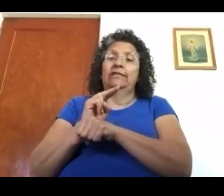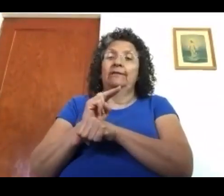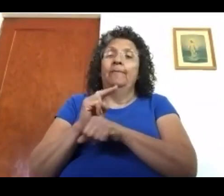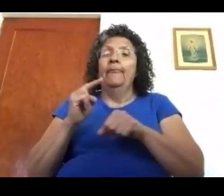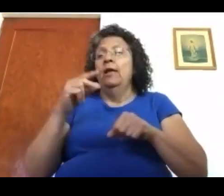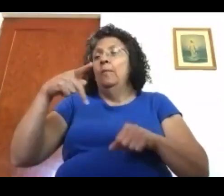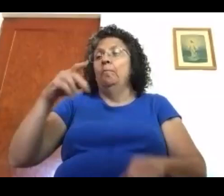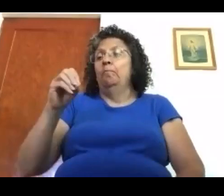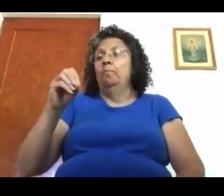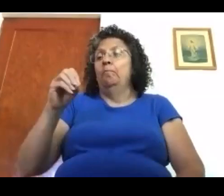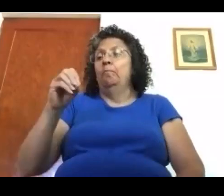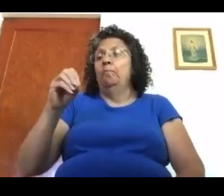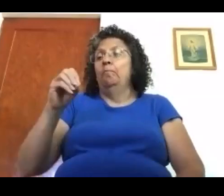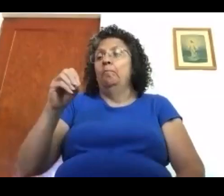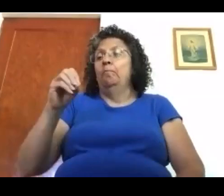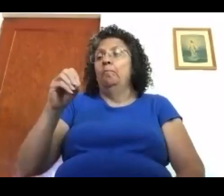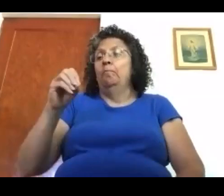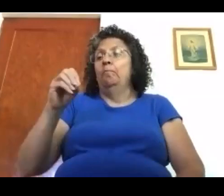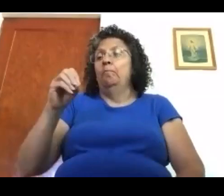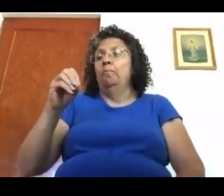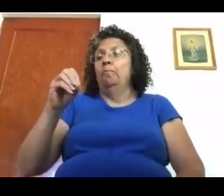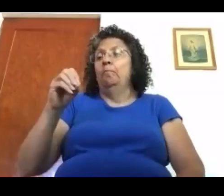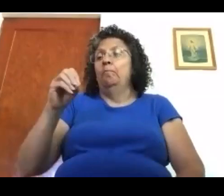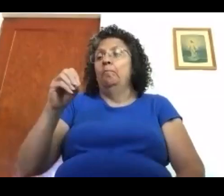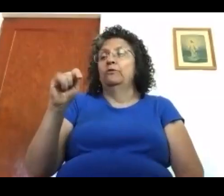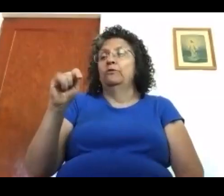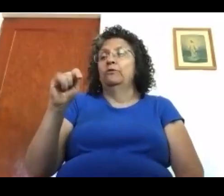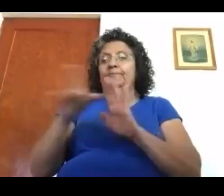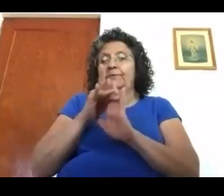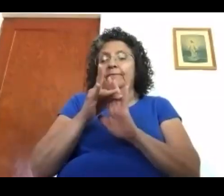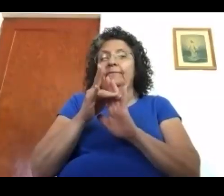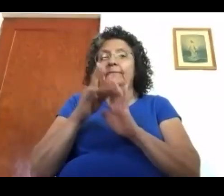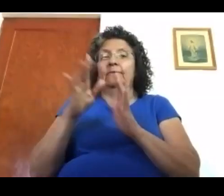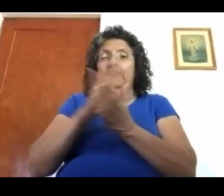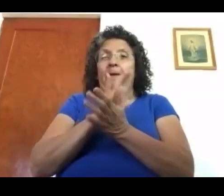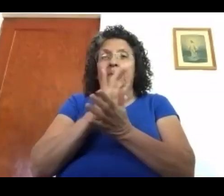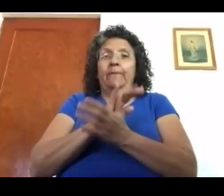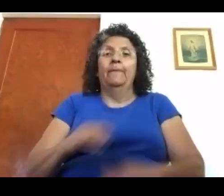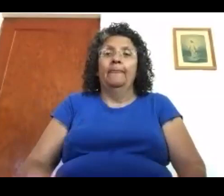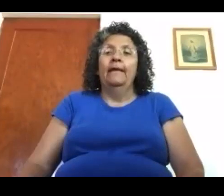And I'm actually going to write 2 things. I wrote